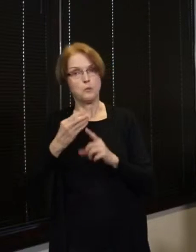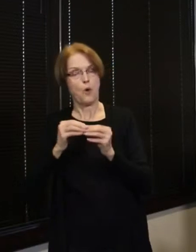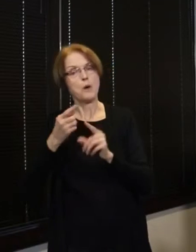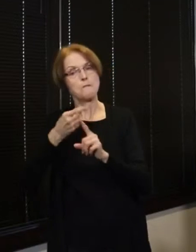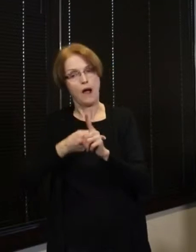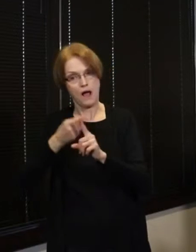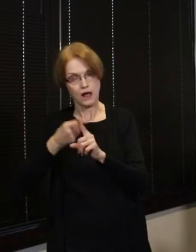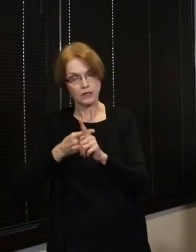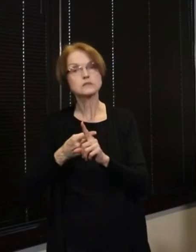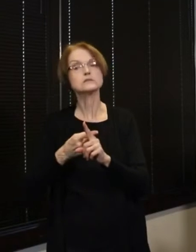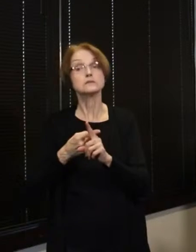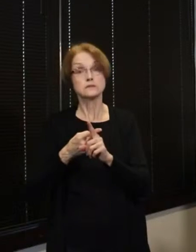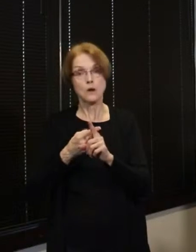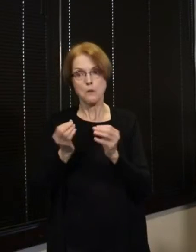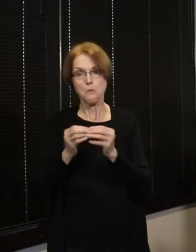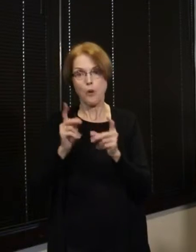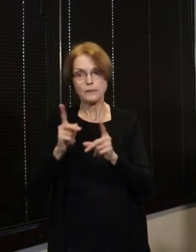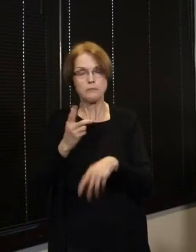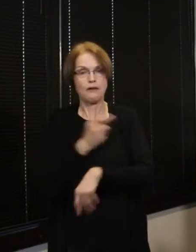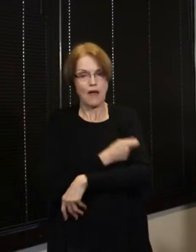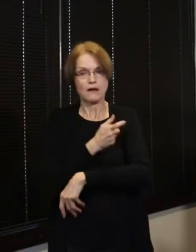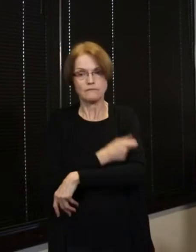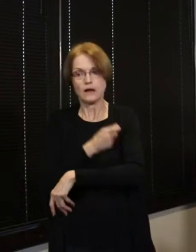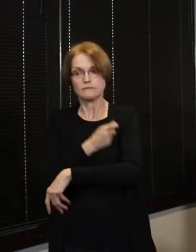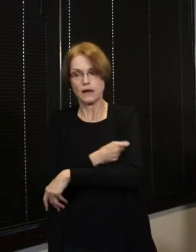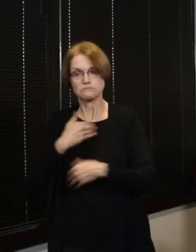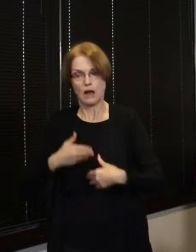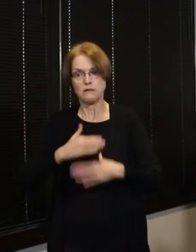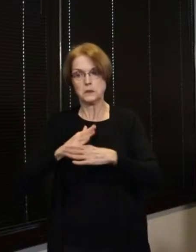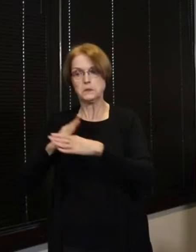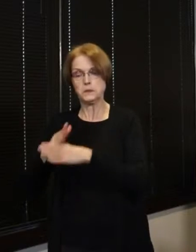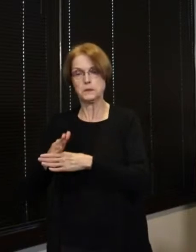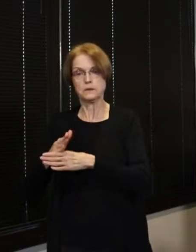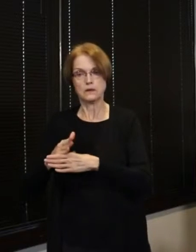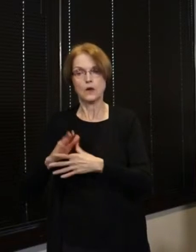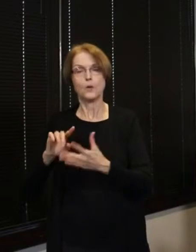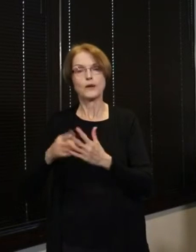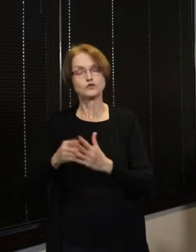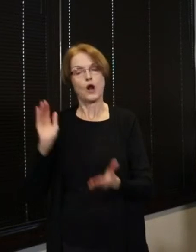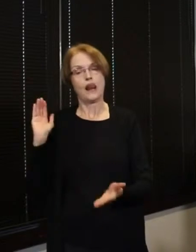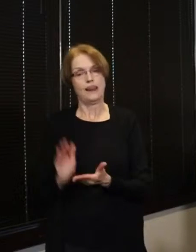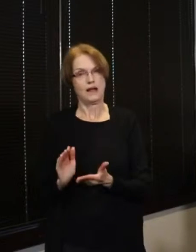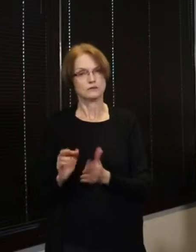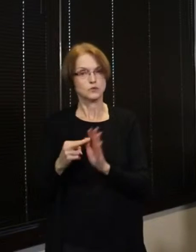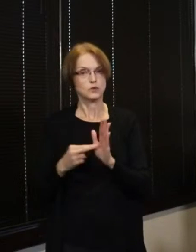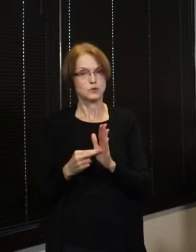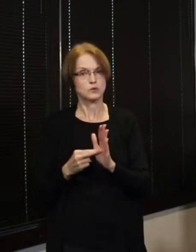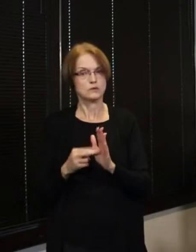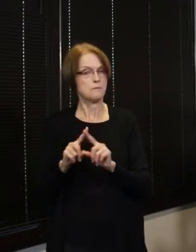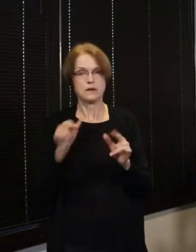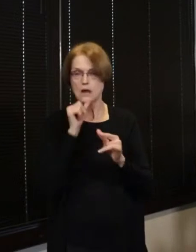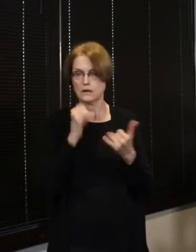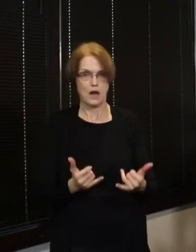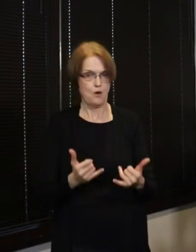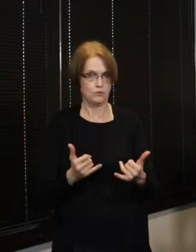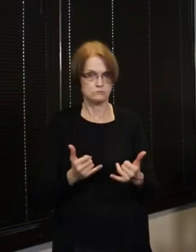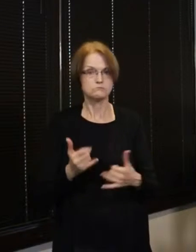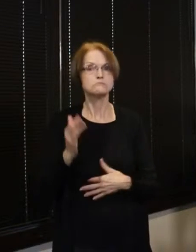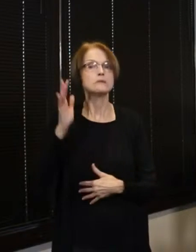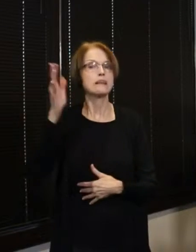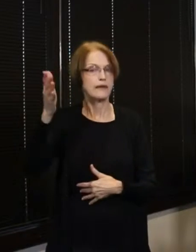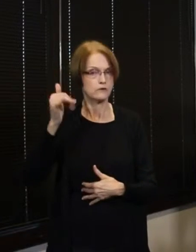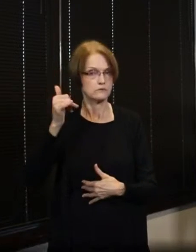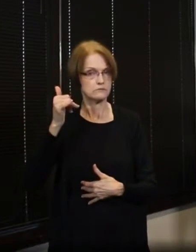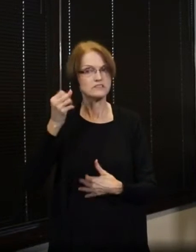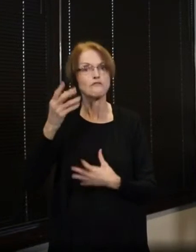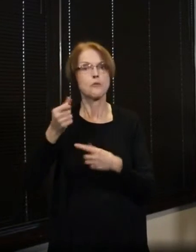people vaccinated where we can finally start to relax, but the time to relax isn't now. So as